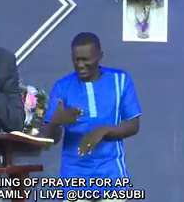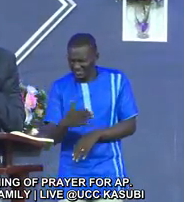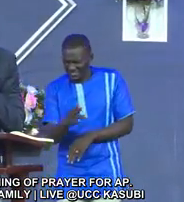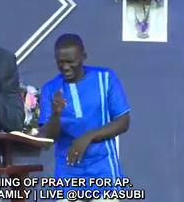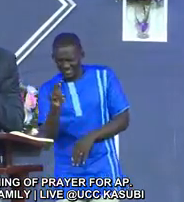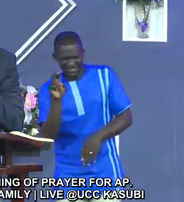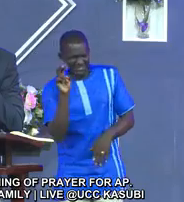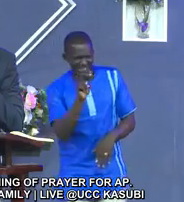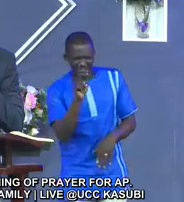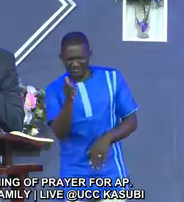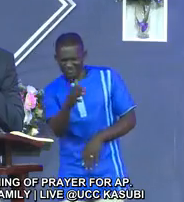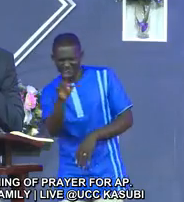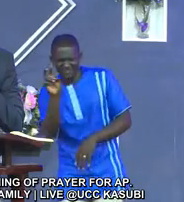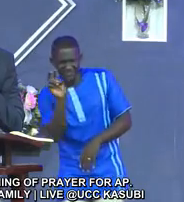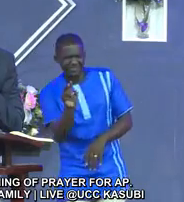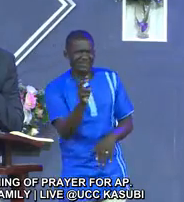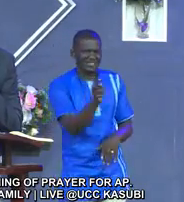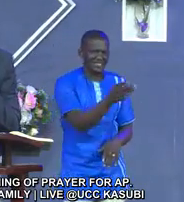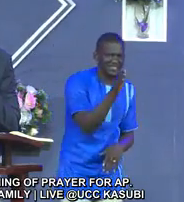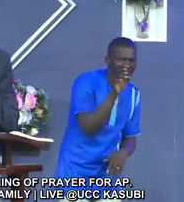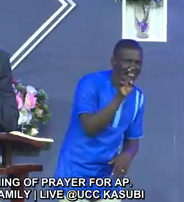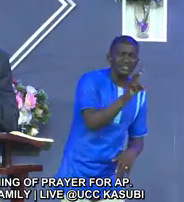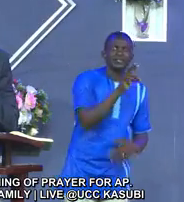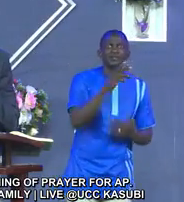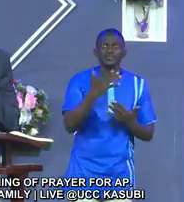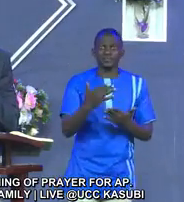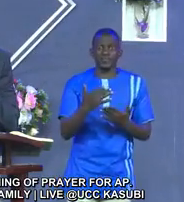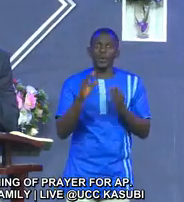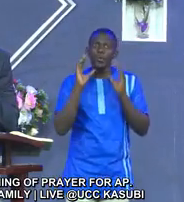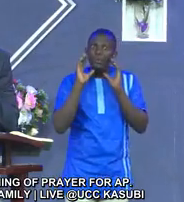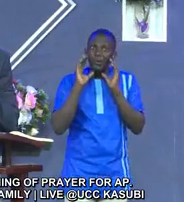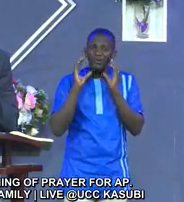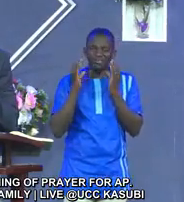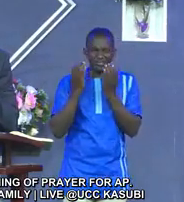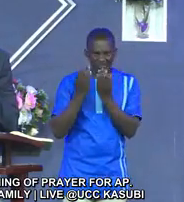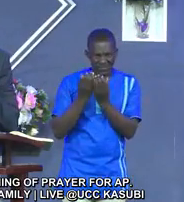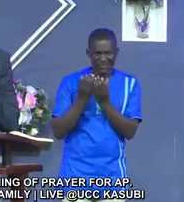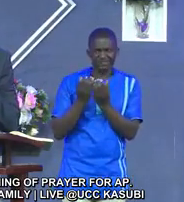when they were bit by snakes, Musa, Moses,